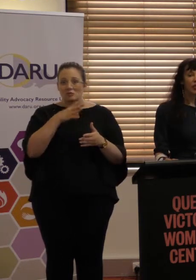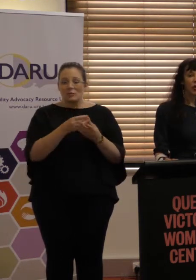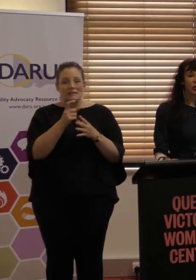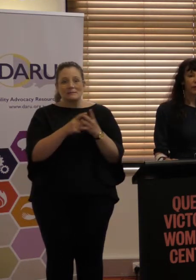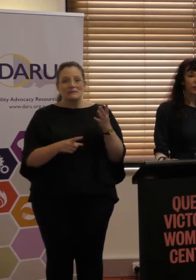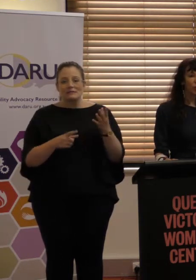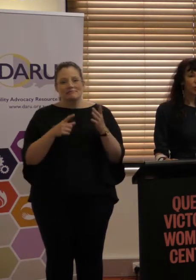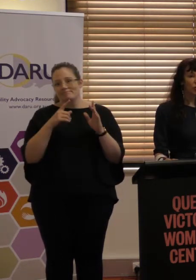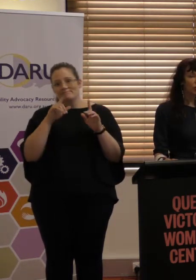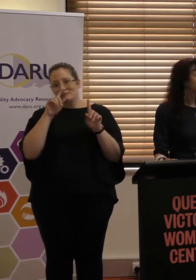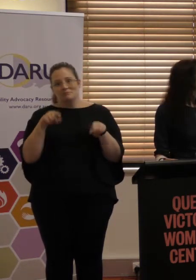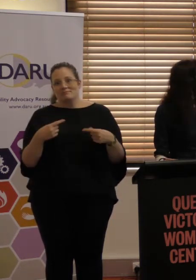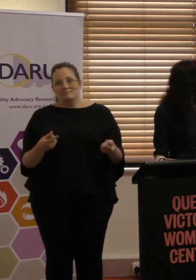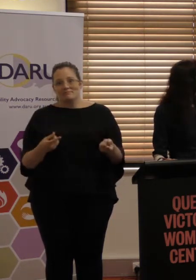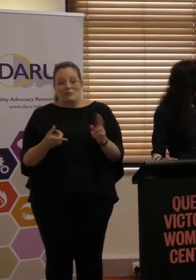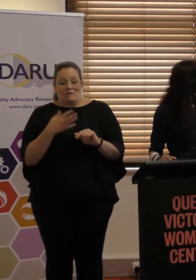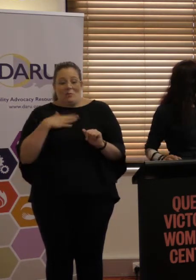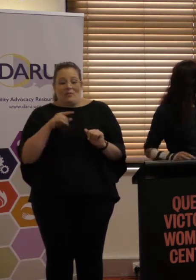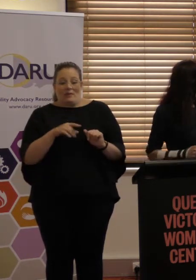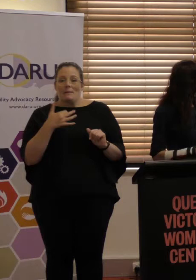might have to go to the federal court.